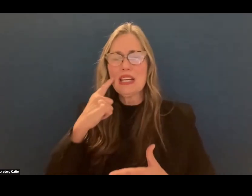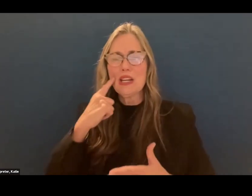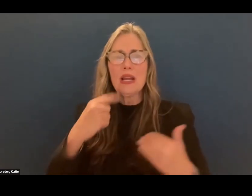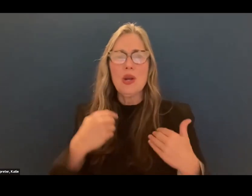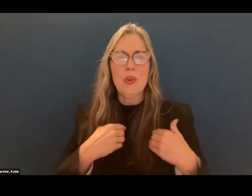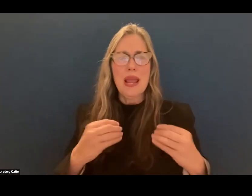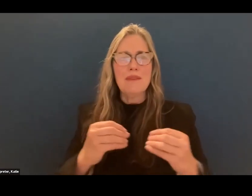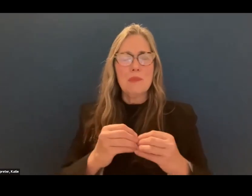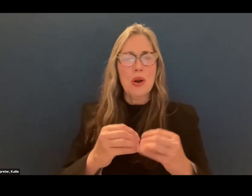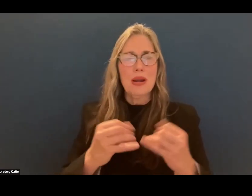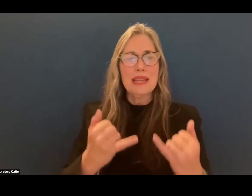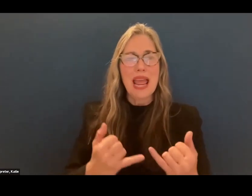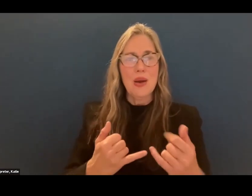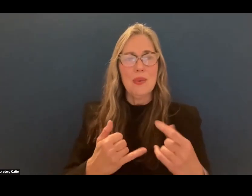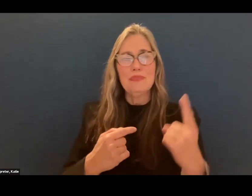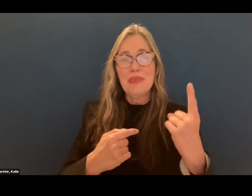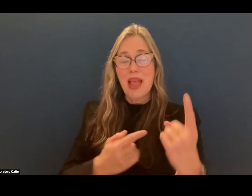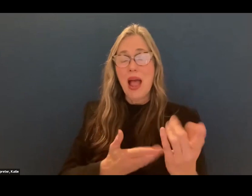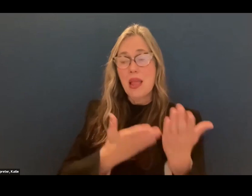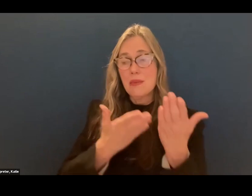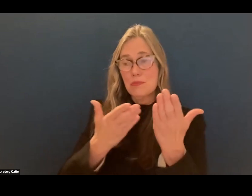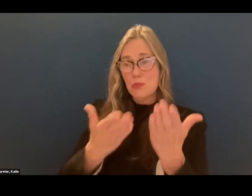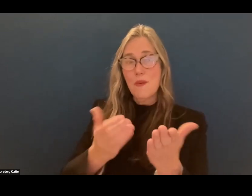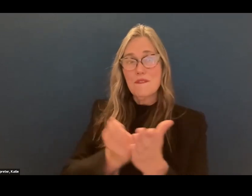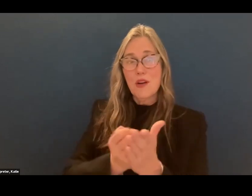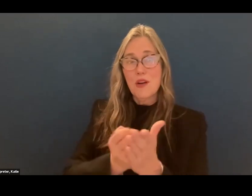I'll move to approve the item.